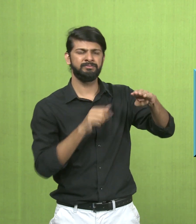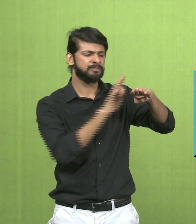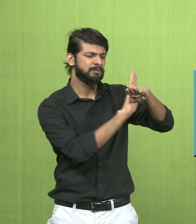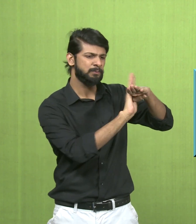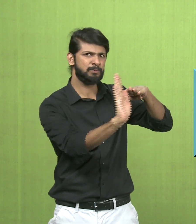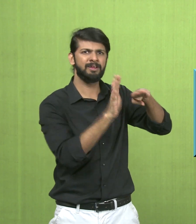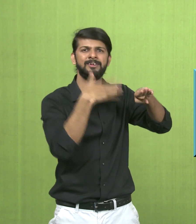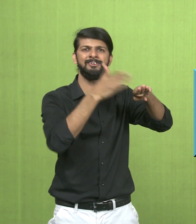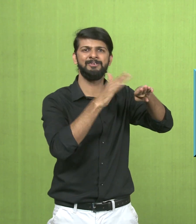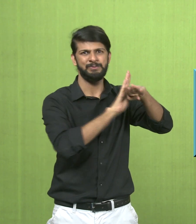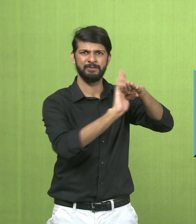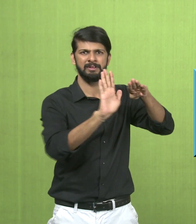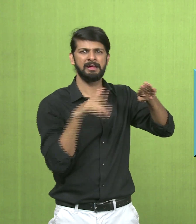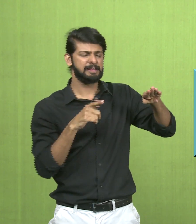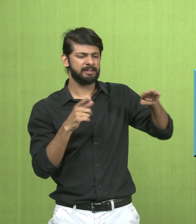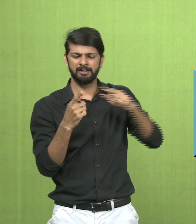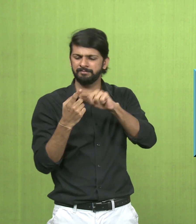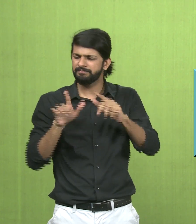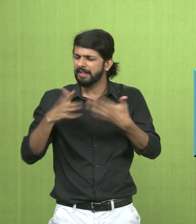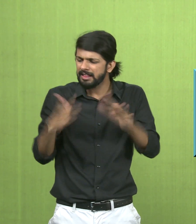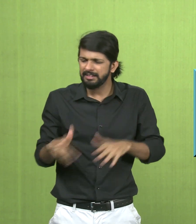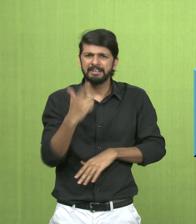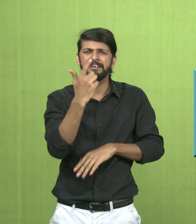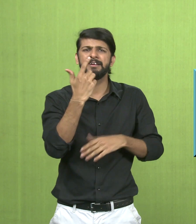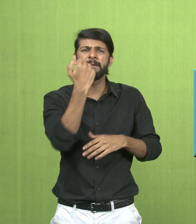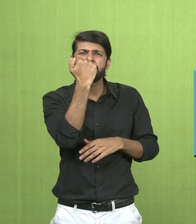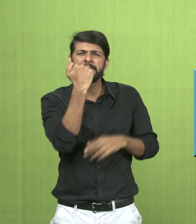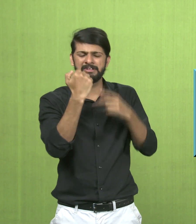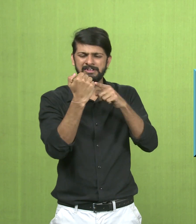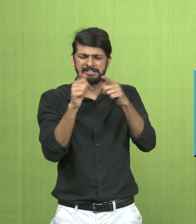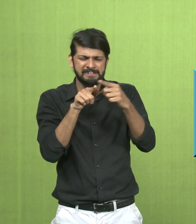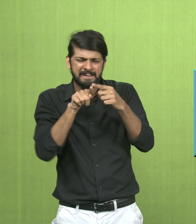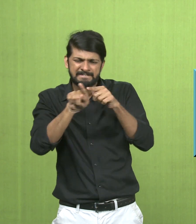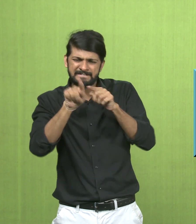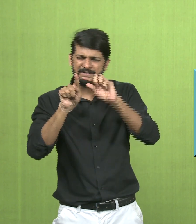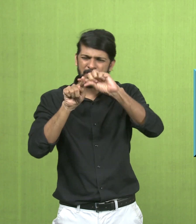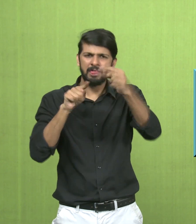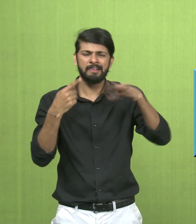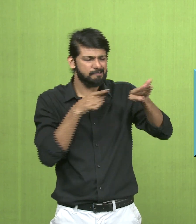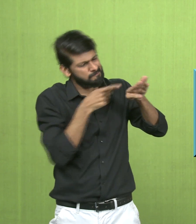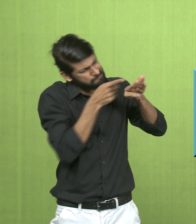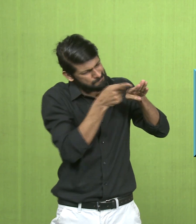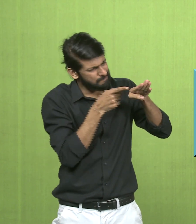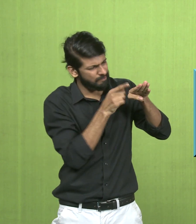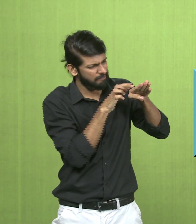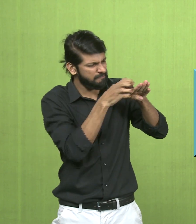children, sometimes naughty children will use some kind of a pointy object or pen or